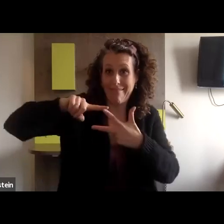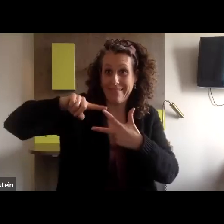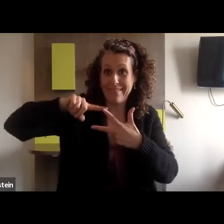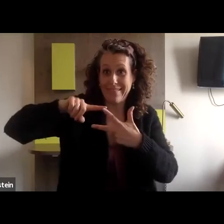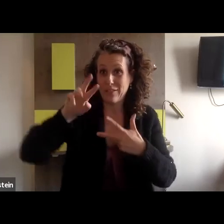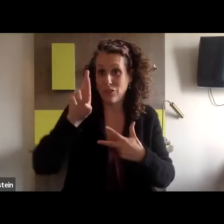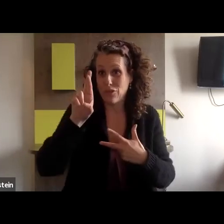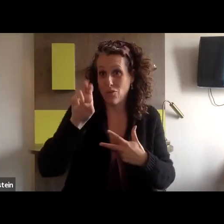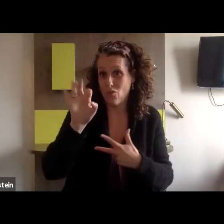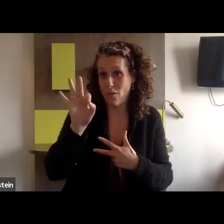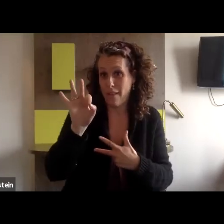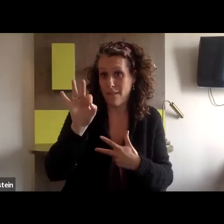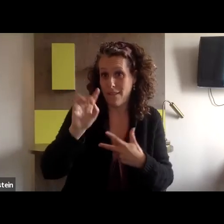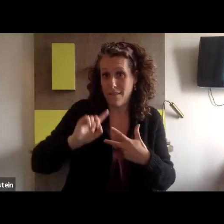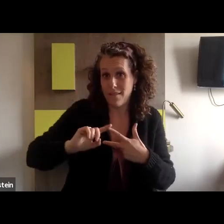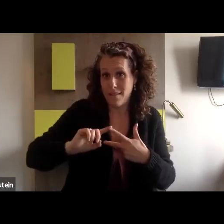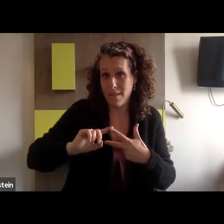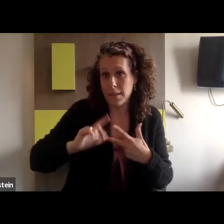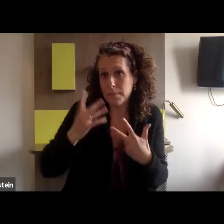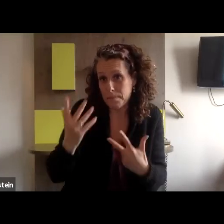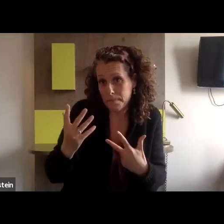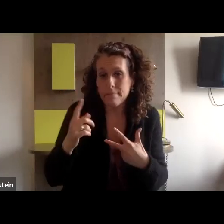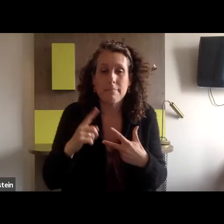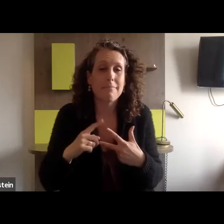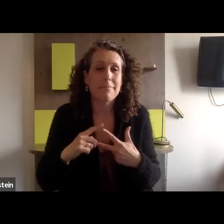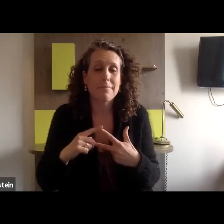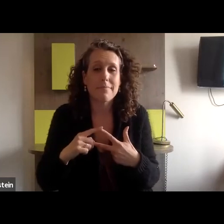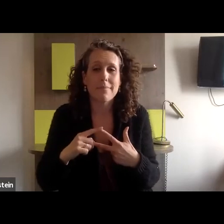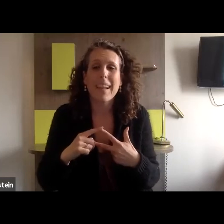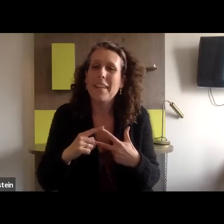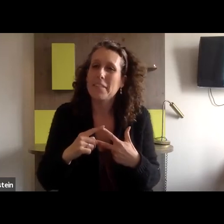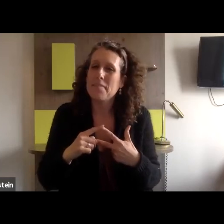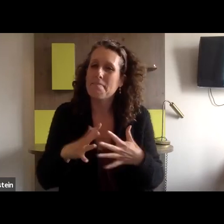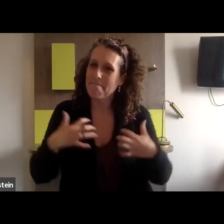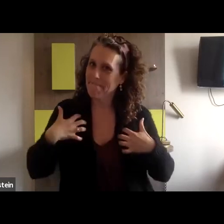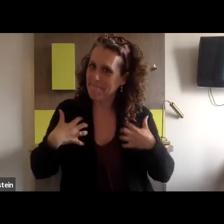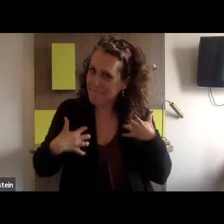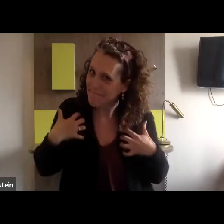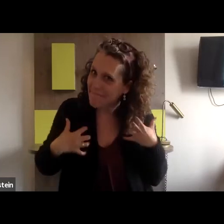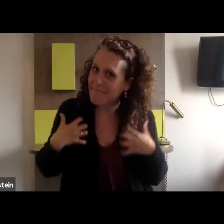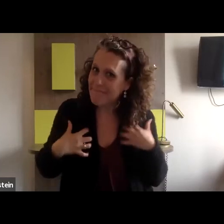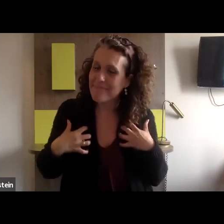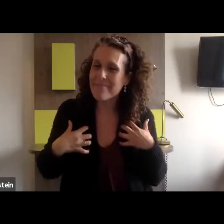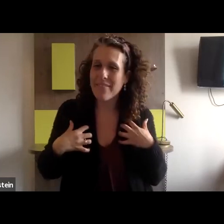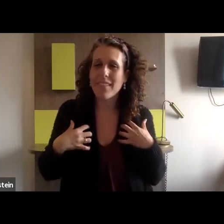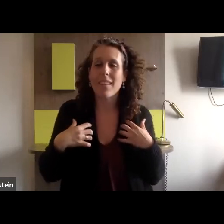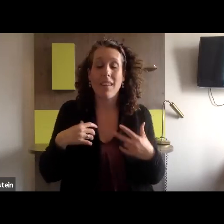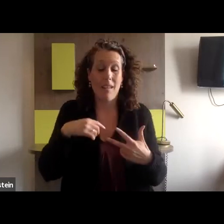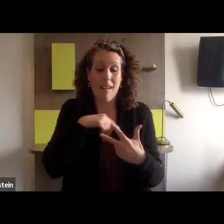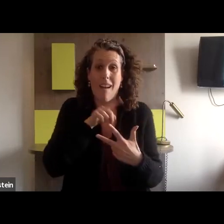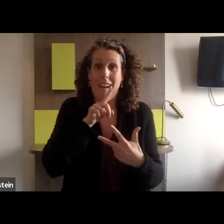so why did I show you this? It's actually interesting because it really triggered a lot of questions